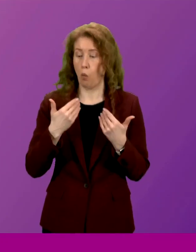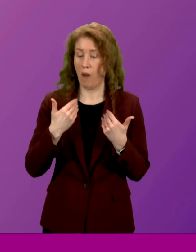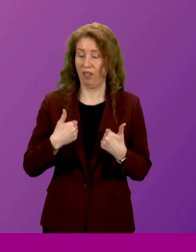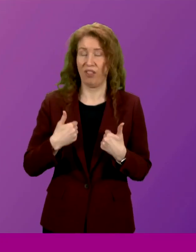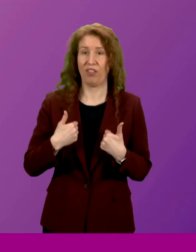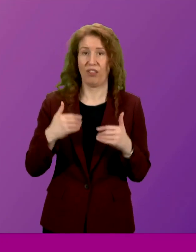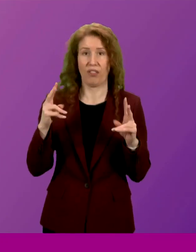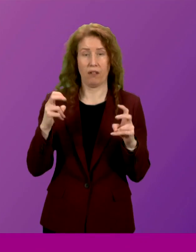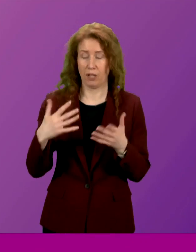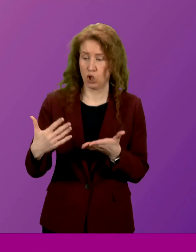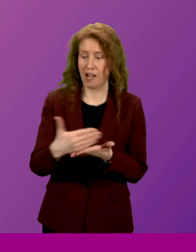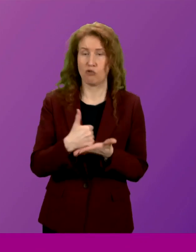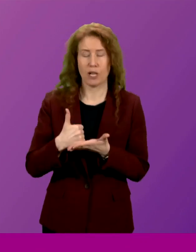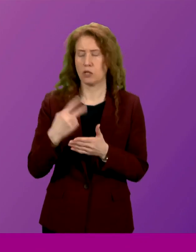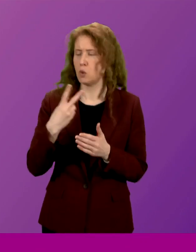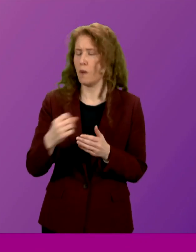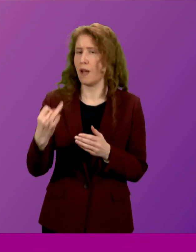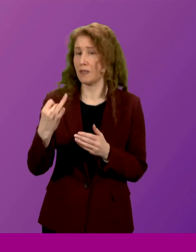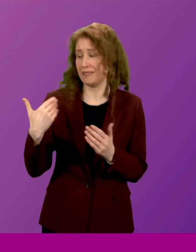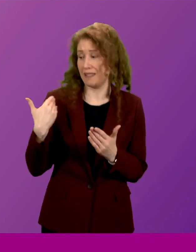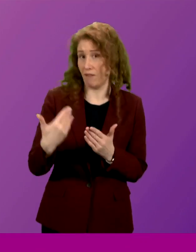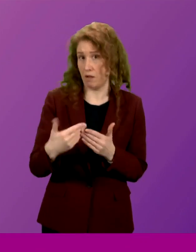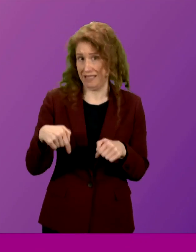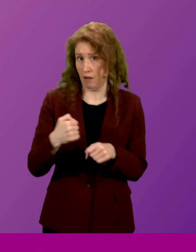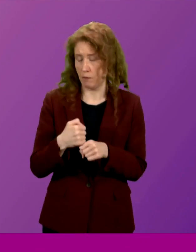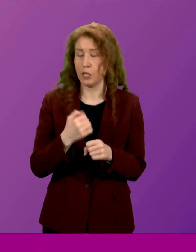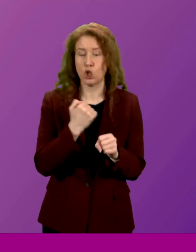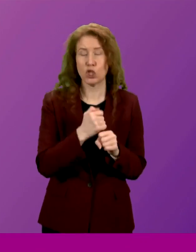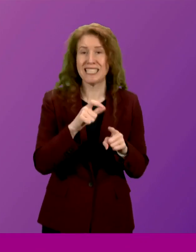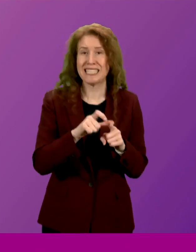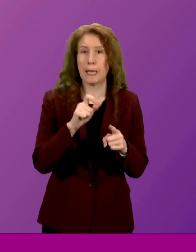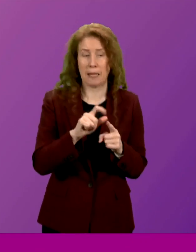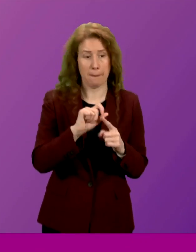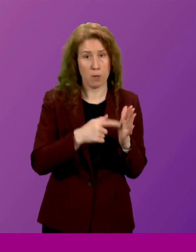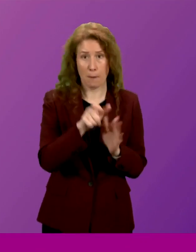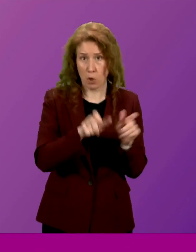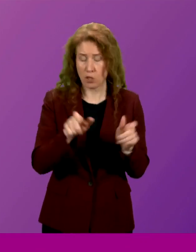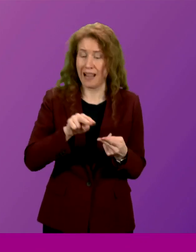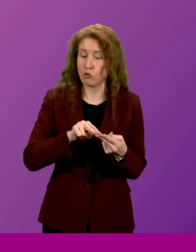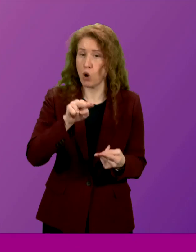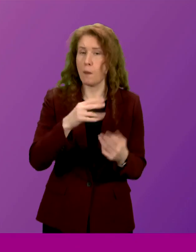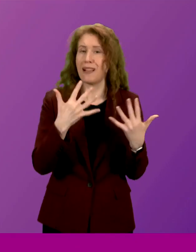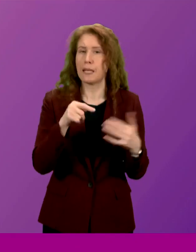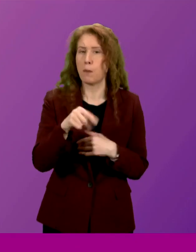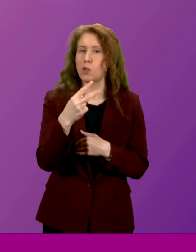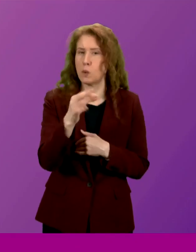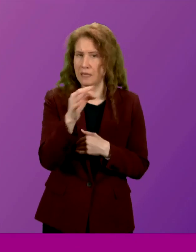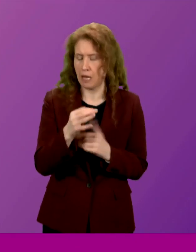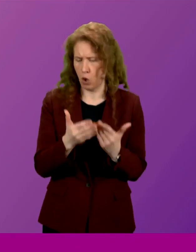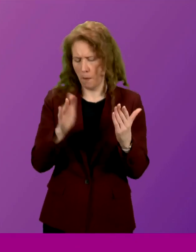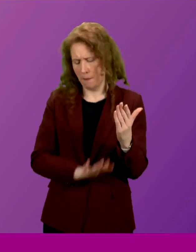generation, since 2007, under this government, GDP per person in Scotland has grown by 10.2% compared